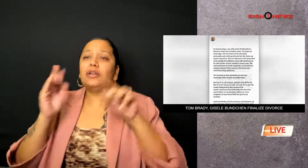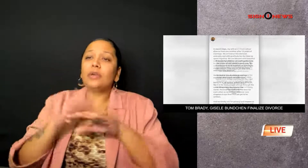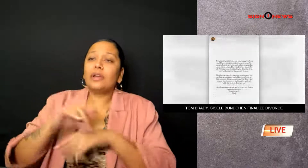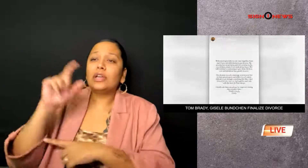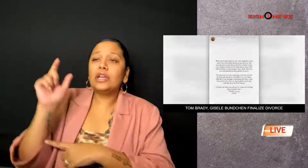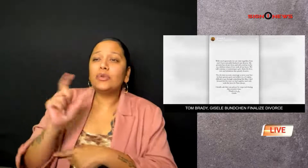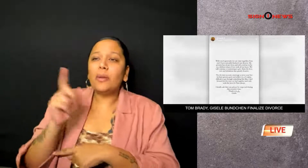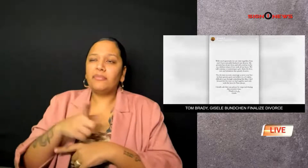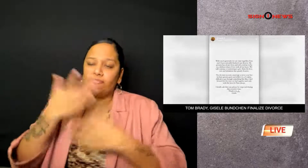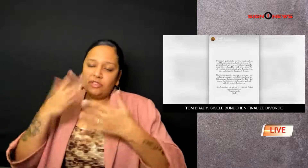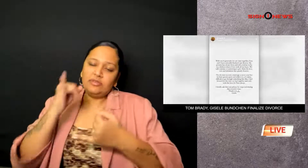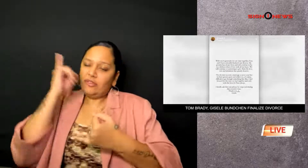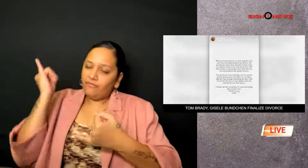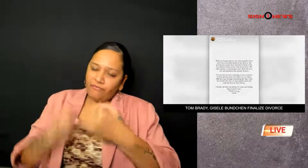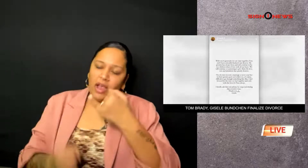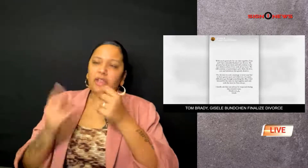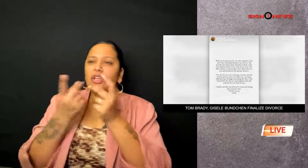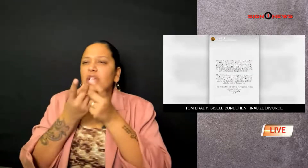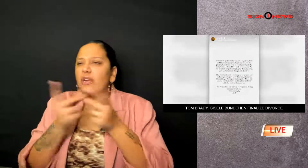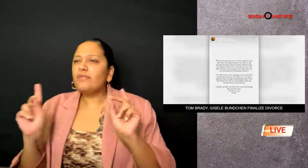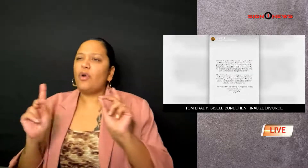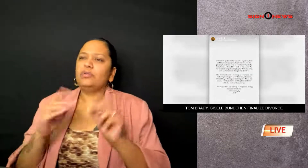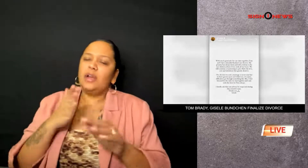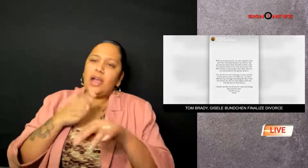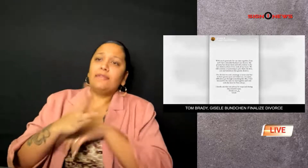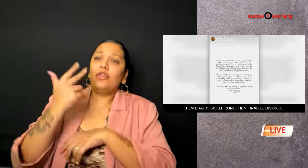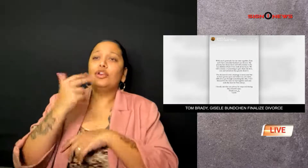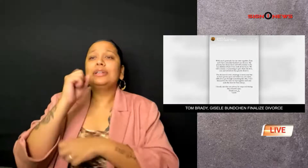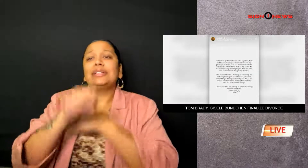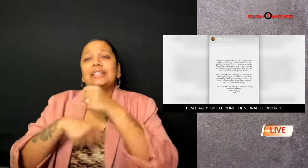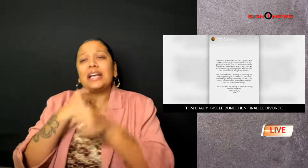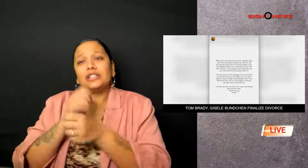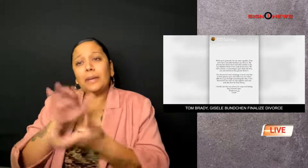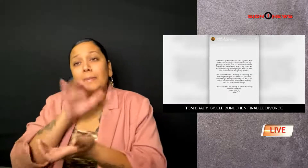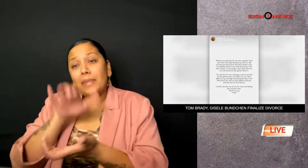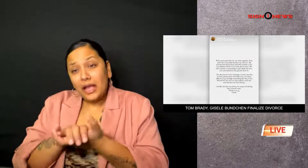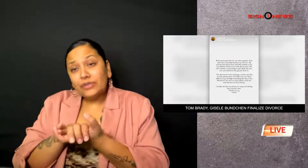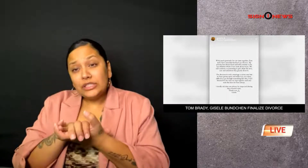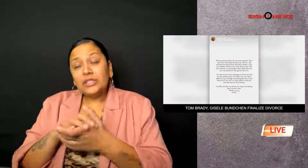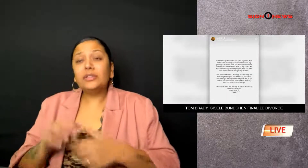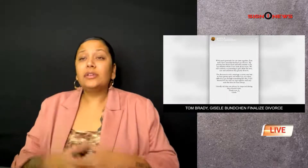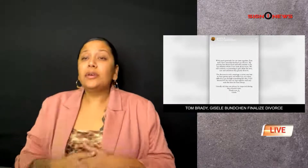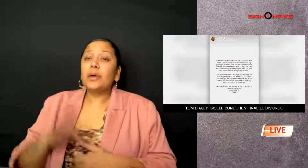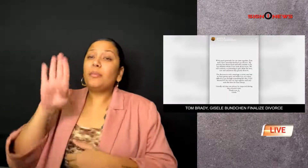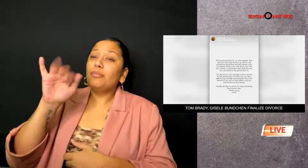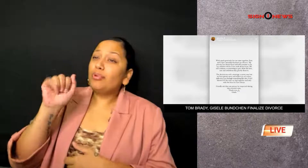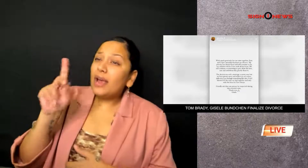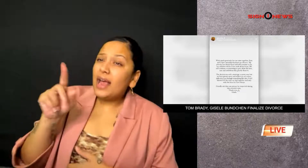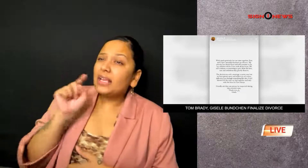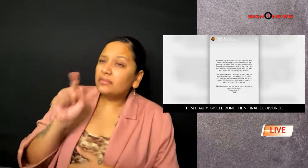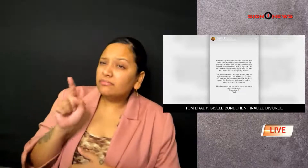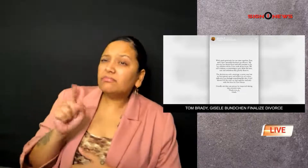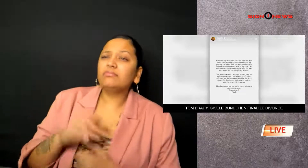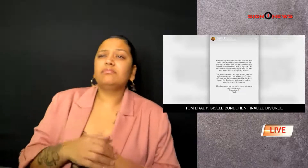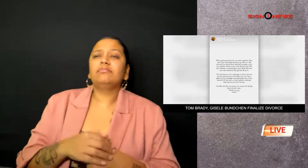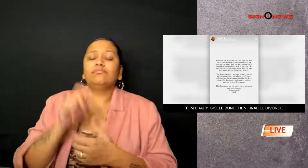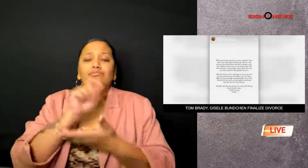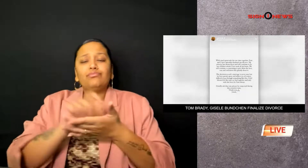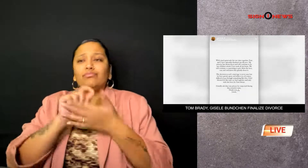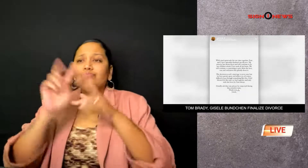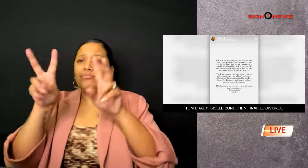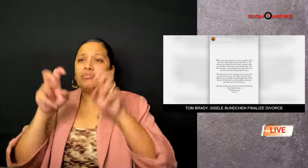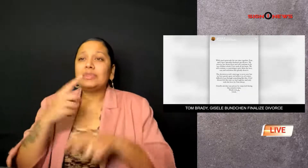They both announced on Instagram they have finalized their divorce after 13 years of marriage.